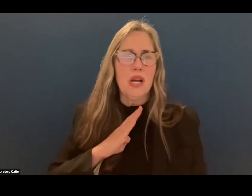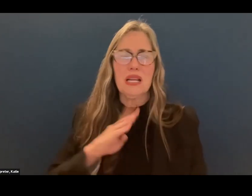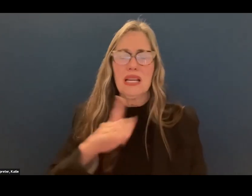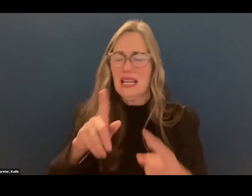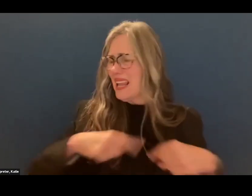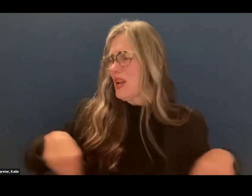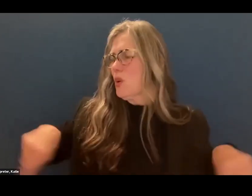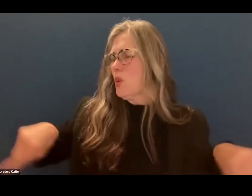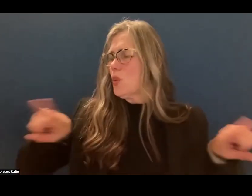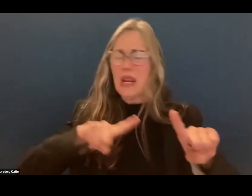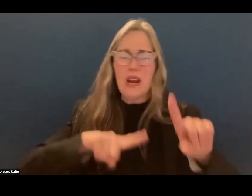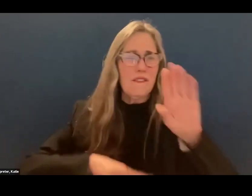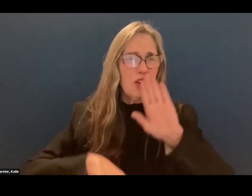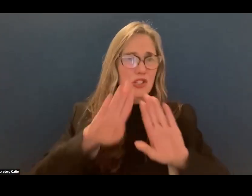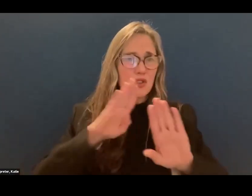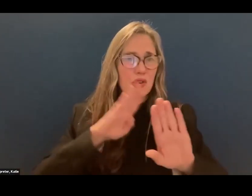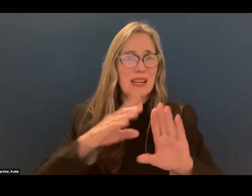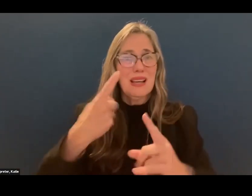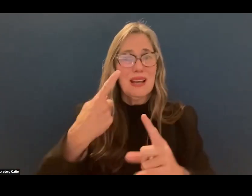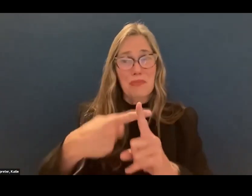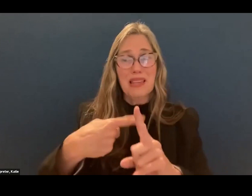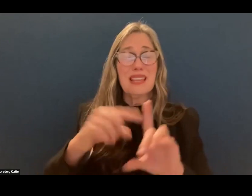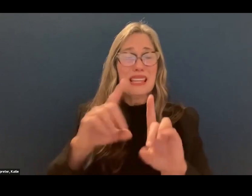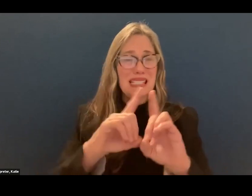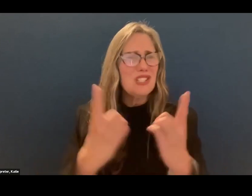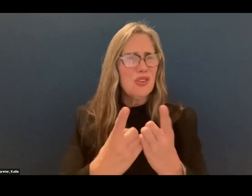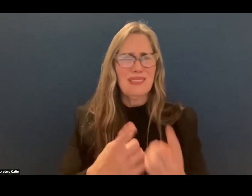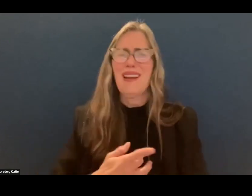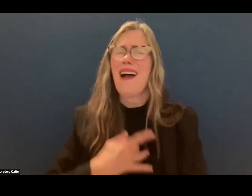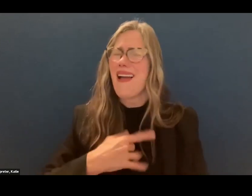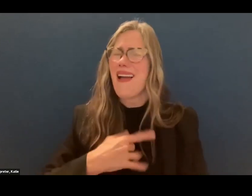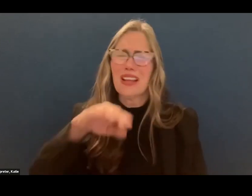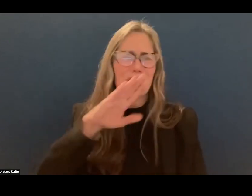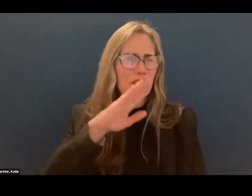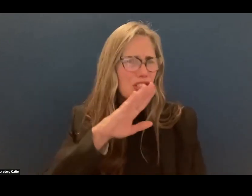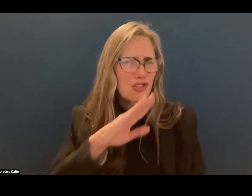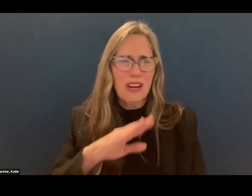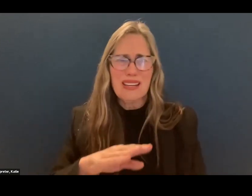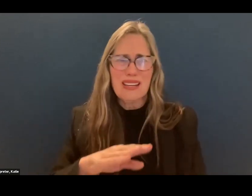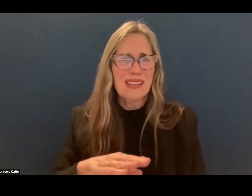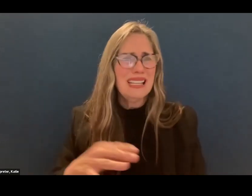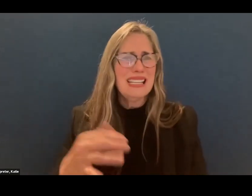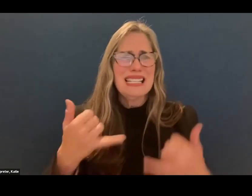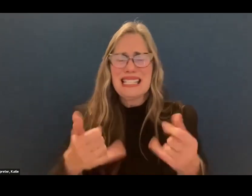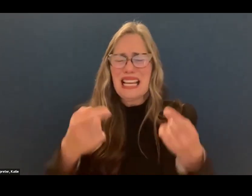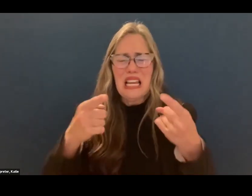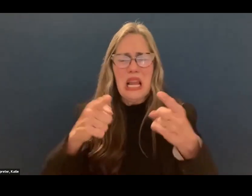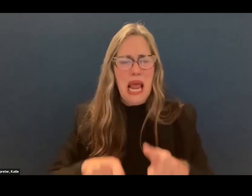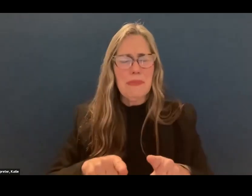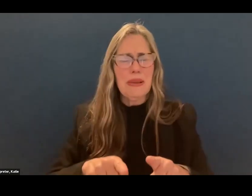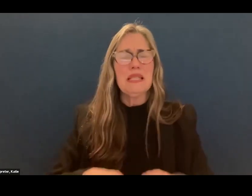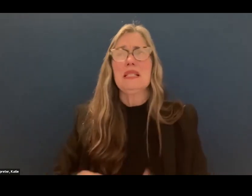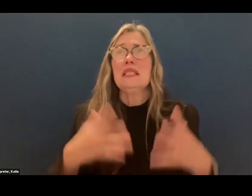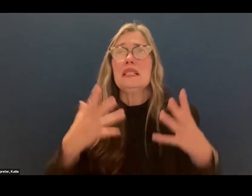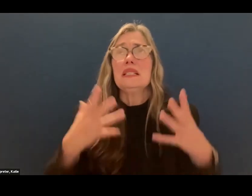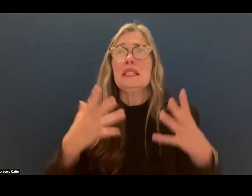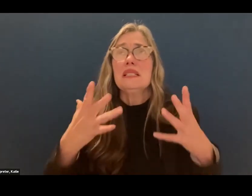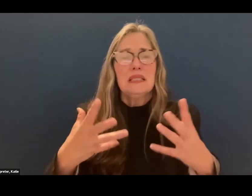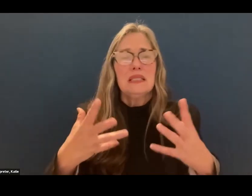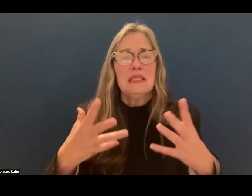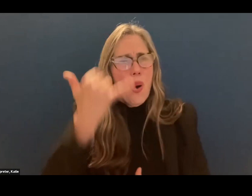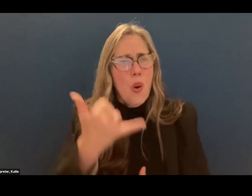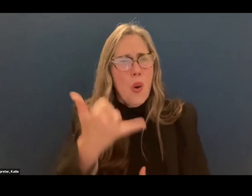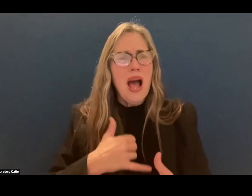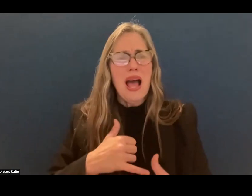Because I'm part of that. It doesn't separate me from any of it. But I'm very much a part of it. And so I'm frustrated as to why we're not